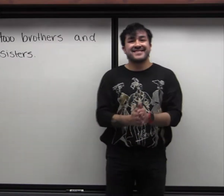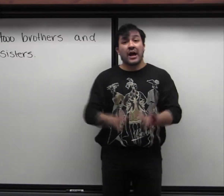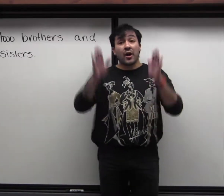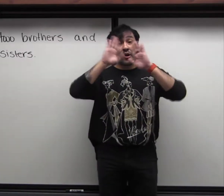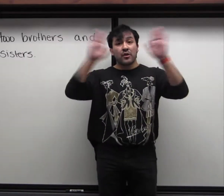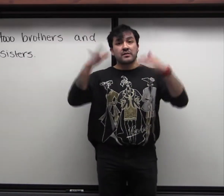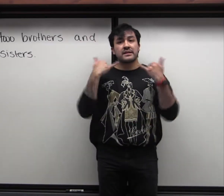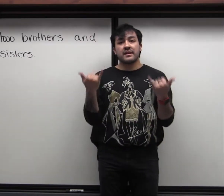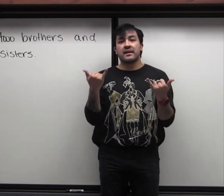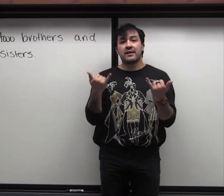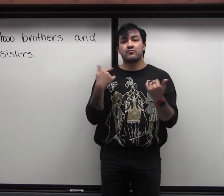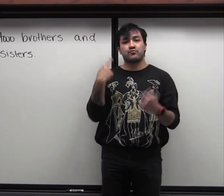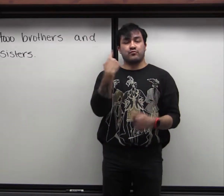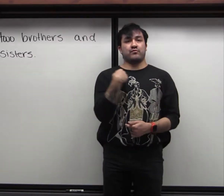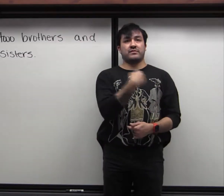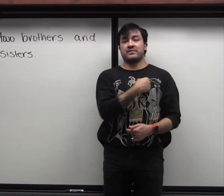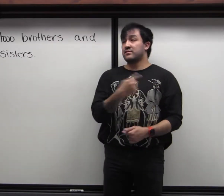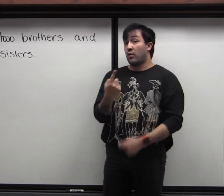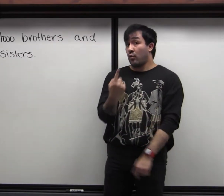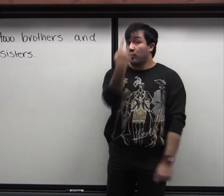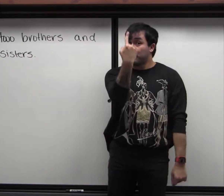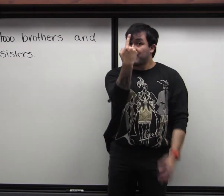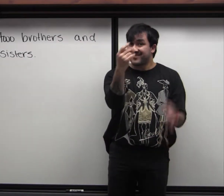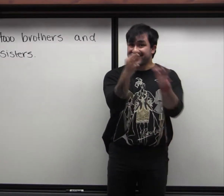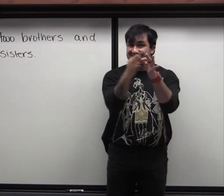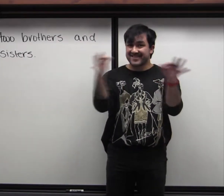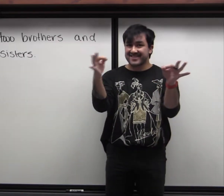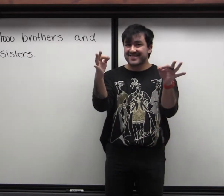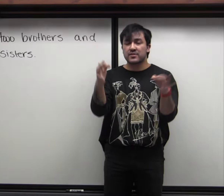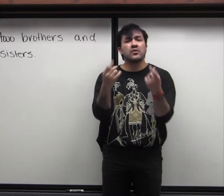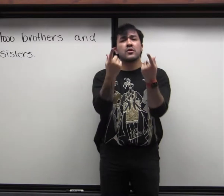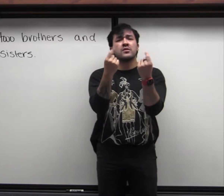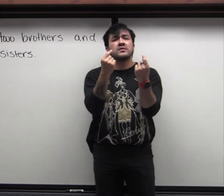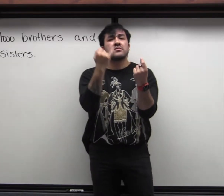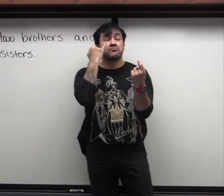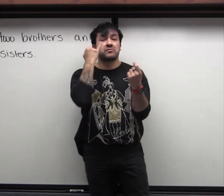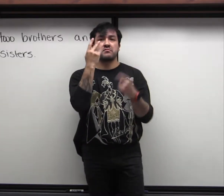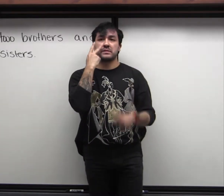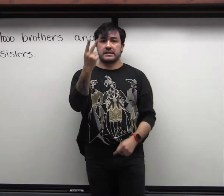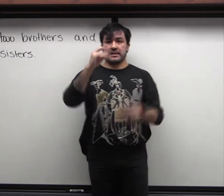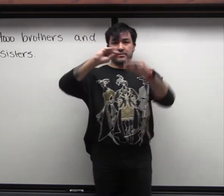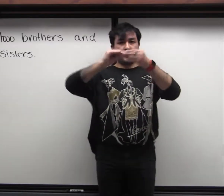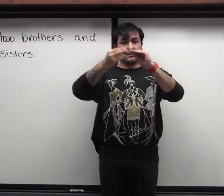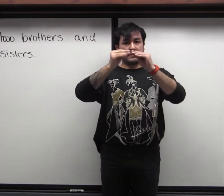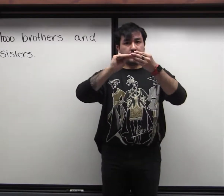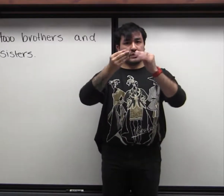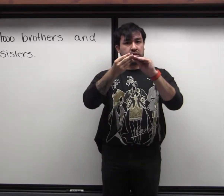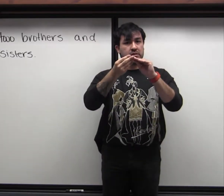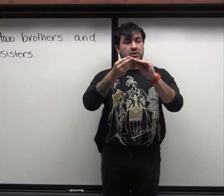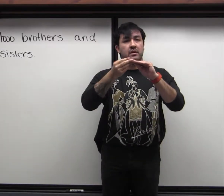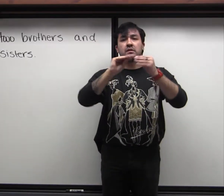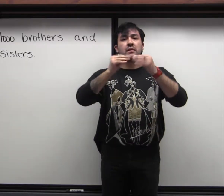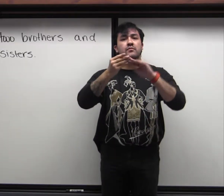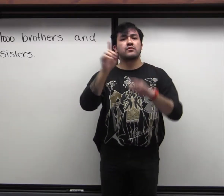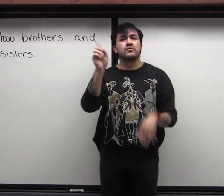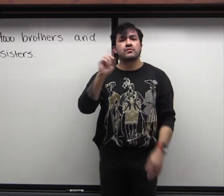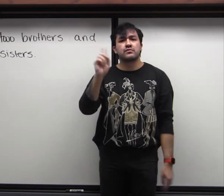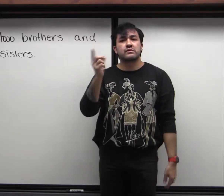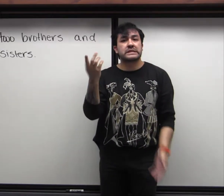Okay, so hello. Today we are going to look at only one sentence. This will be a short series, and that is numbers. So where